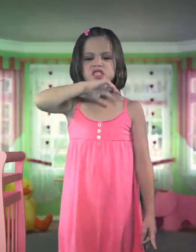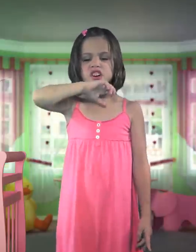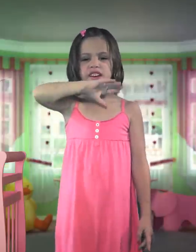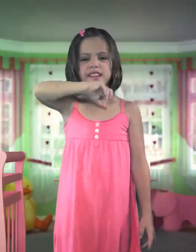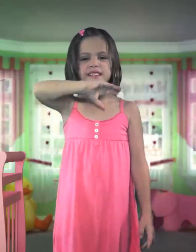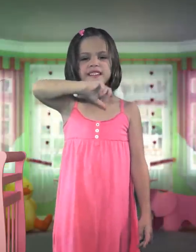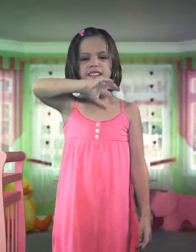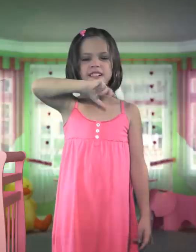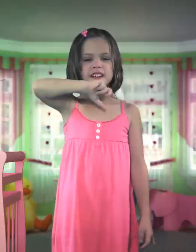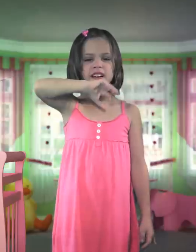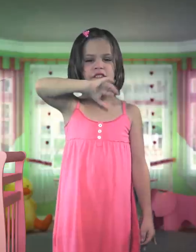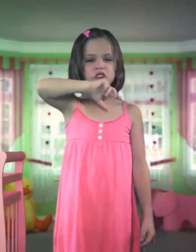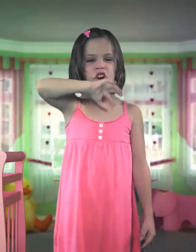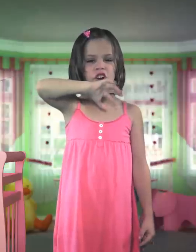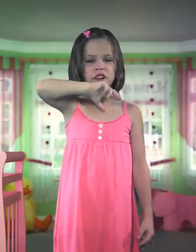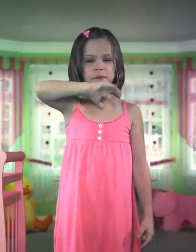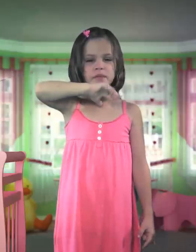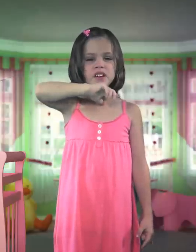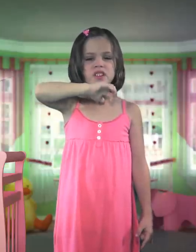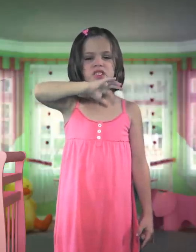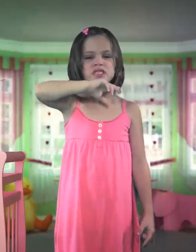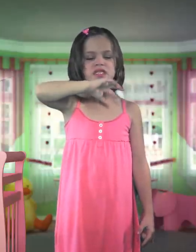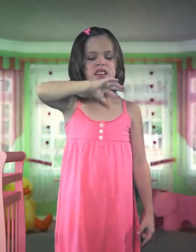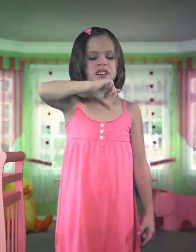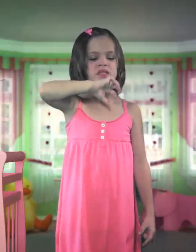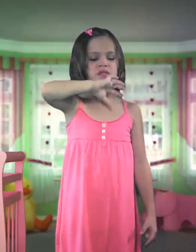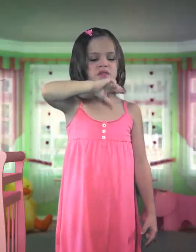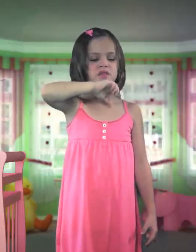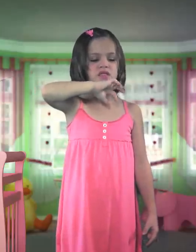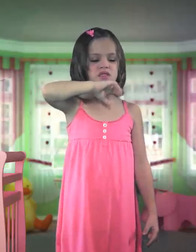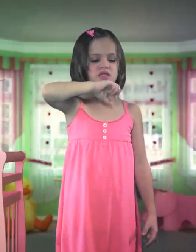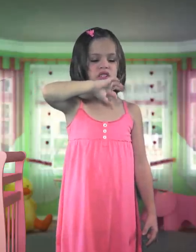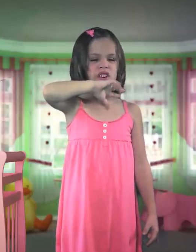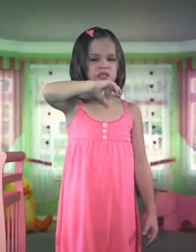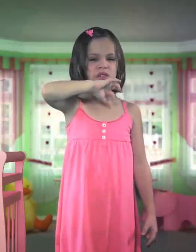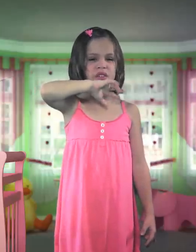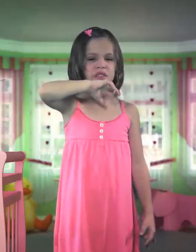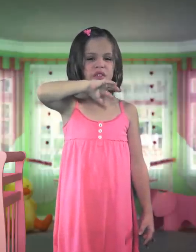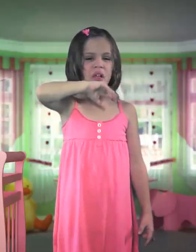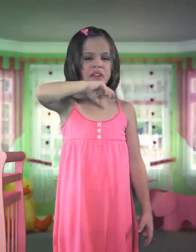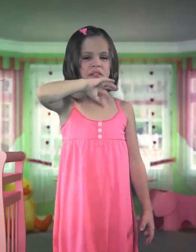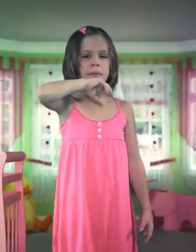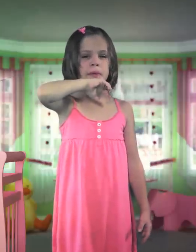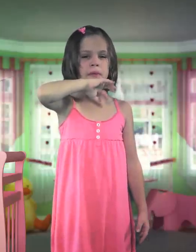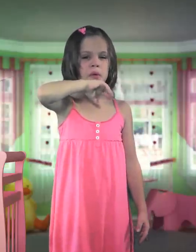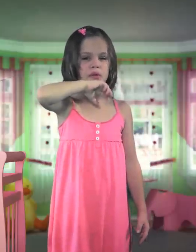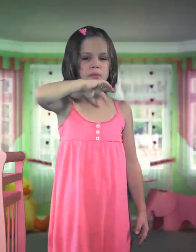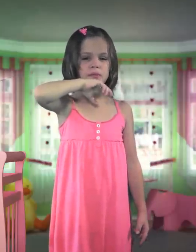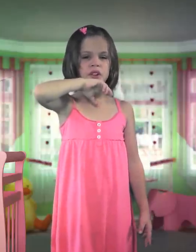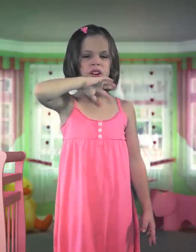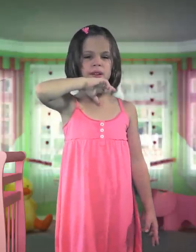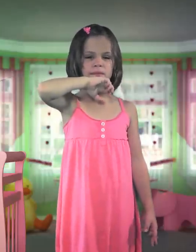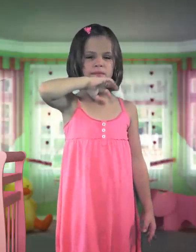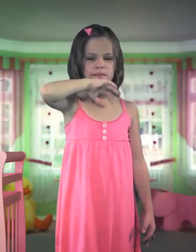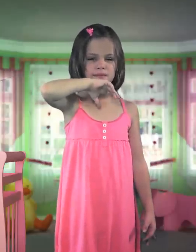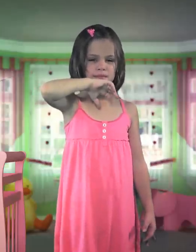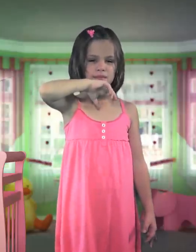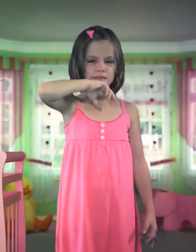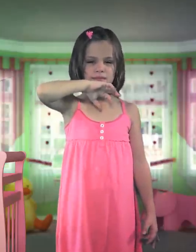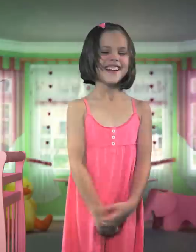Dirty. This is the sign for dirty. Just think of dirty food falling from your mouth. Dirty. This